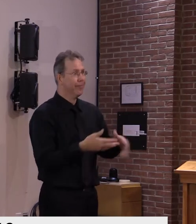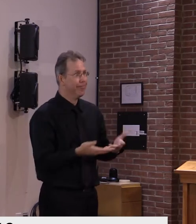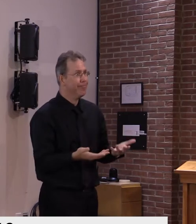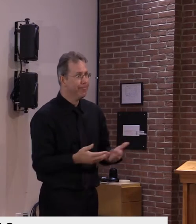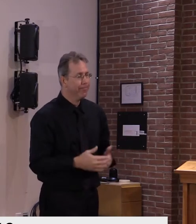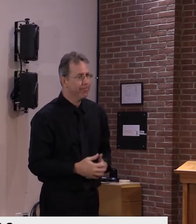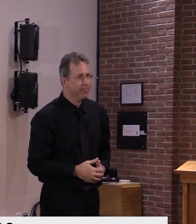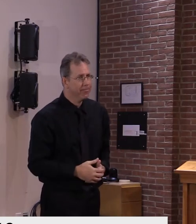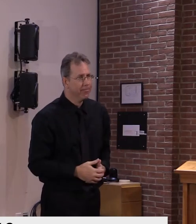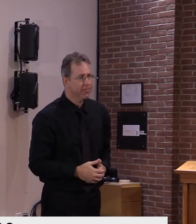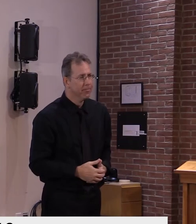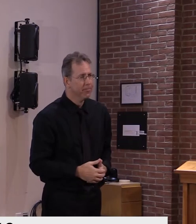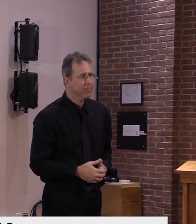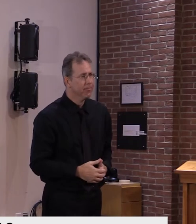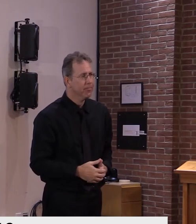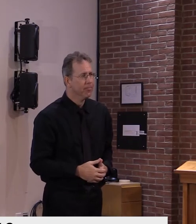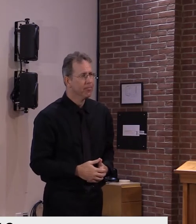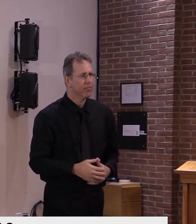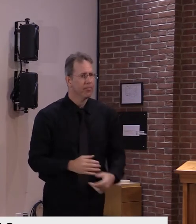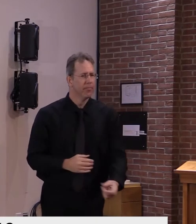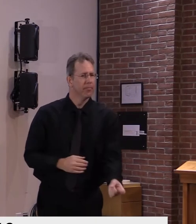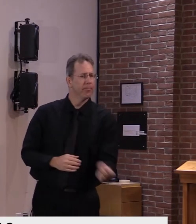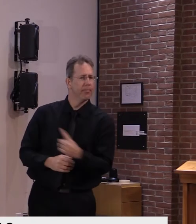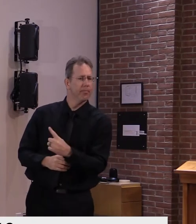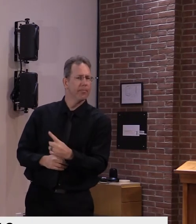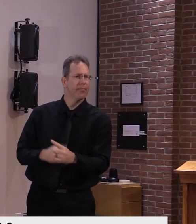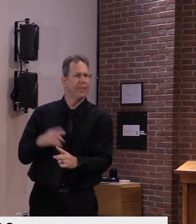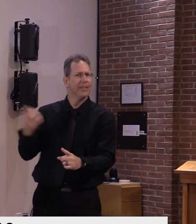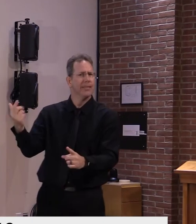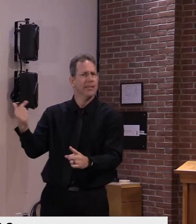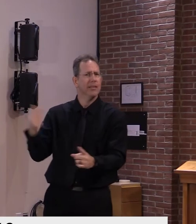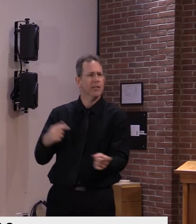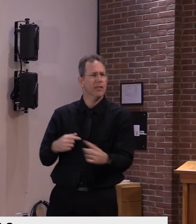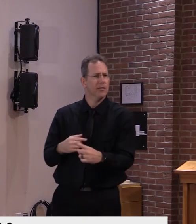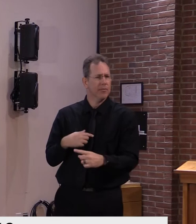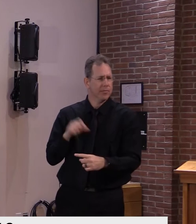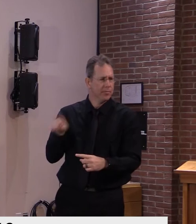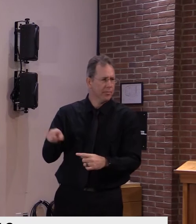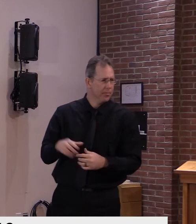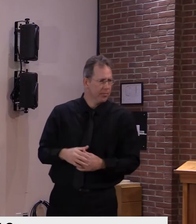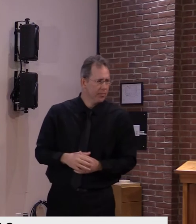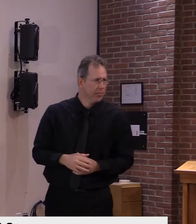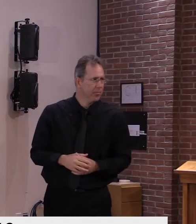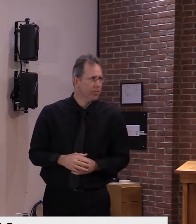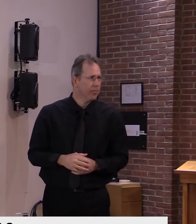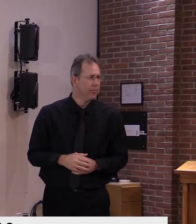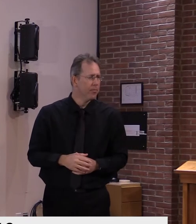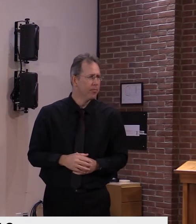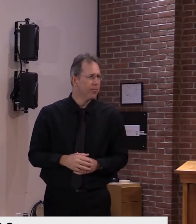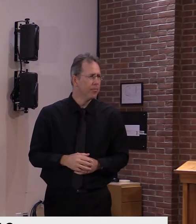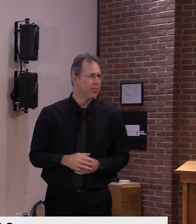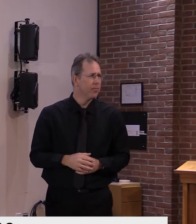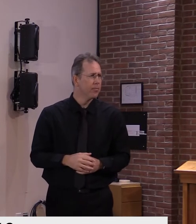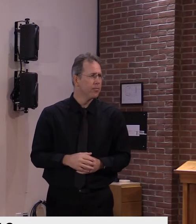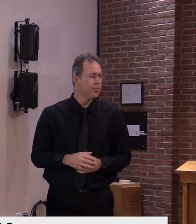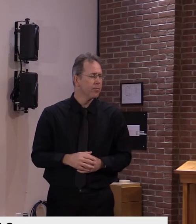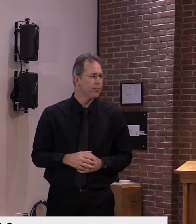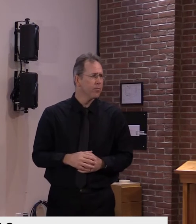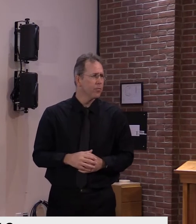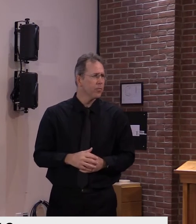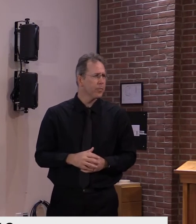So am I hearing from you that, as far as the state knows, it's only one case at that